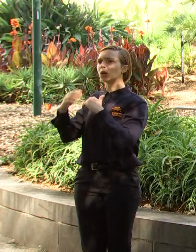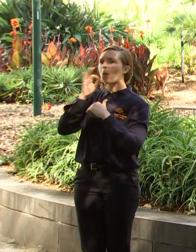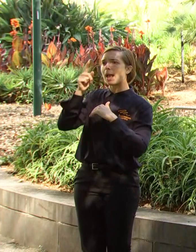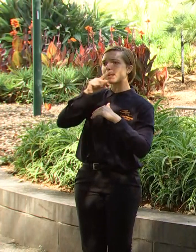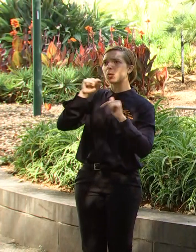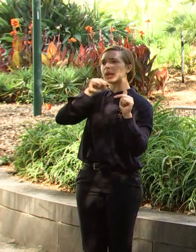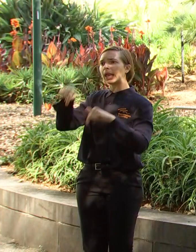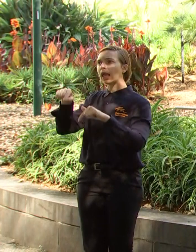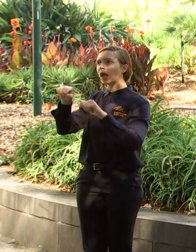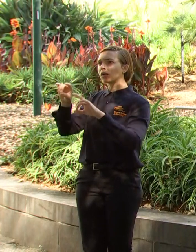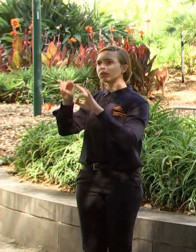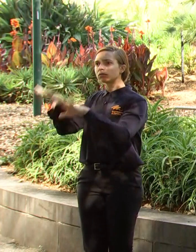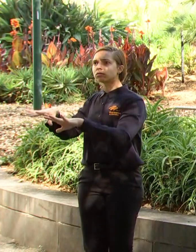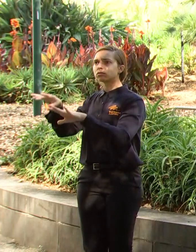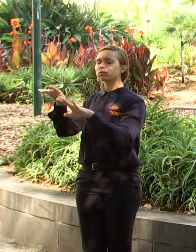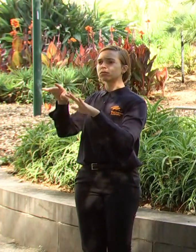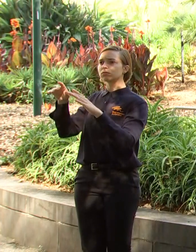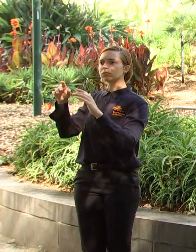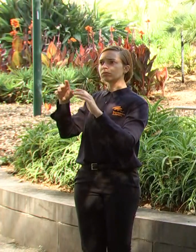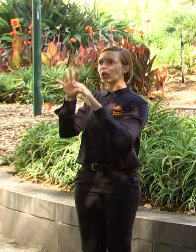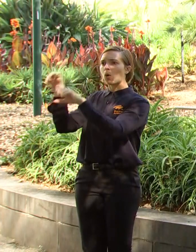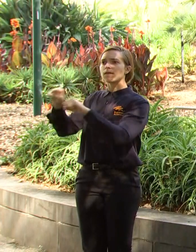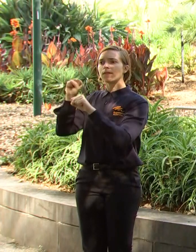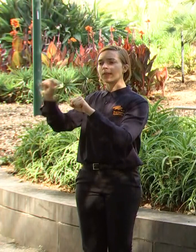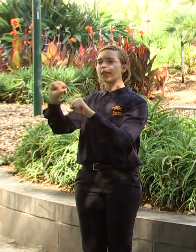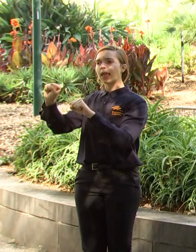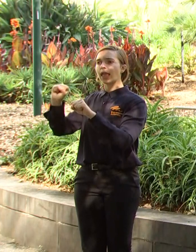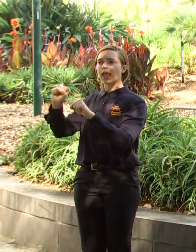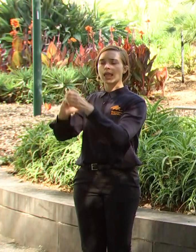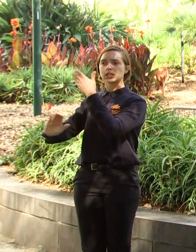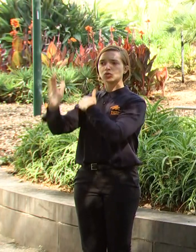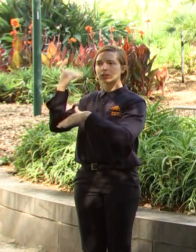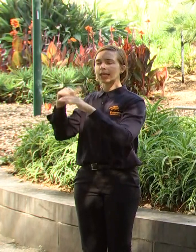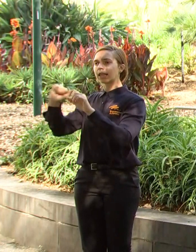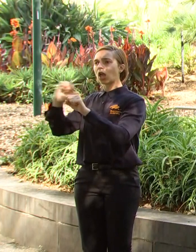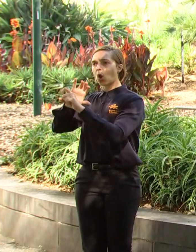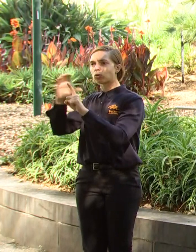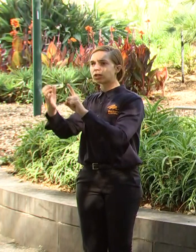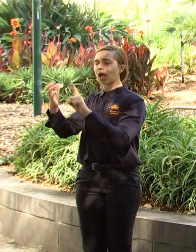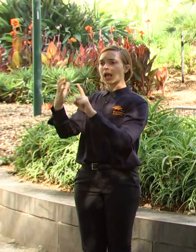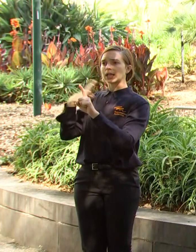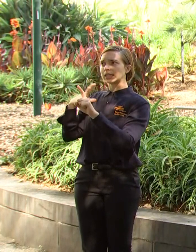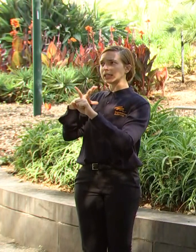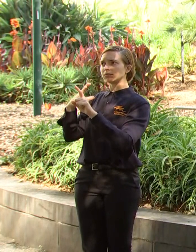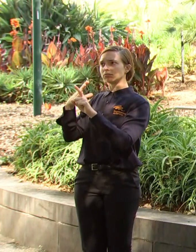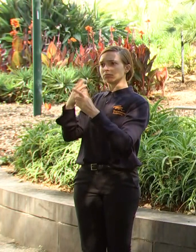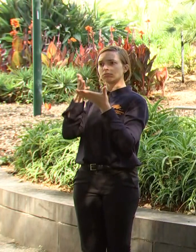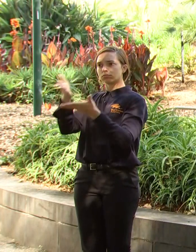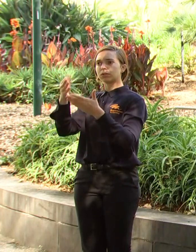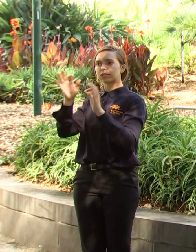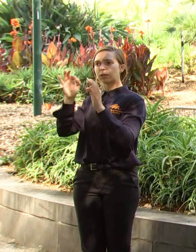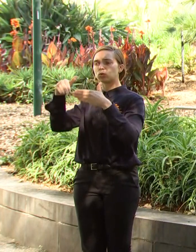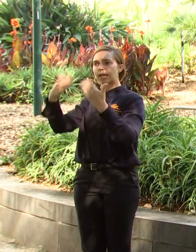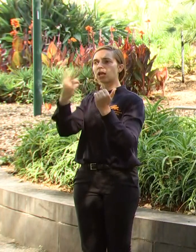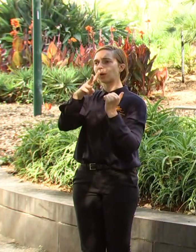gathering for, it's about are you gathering in a safe way. Now, the City of Melbourne can speak to what it is they have planned, but